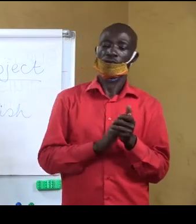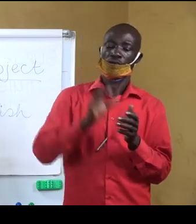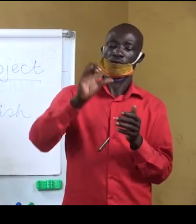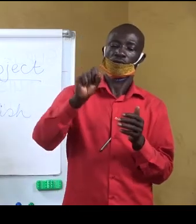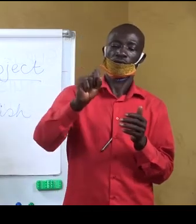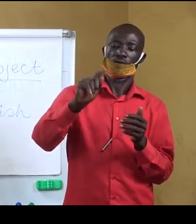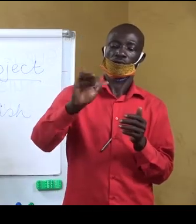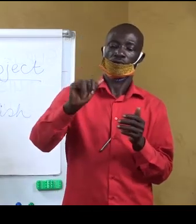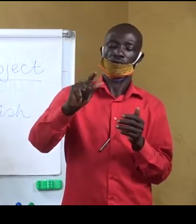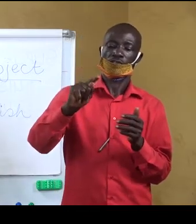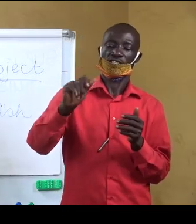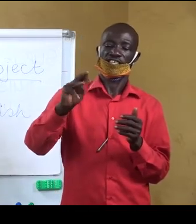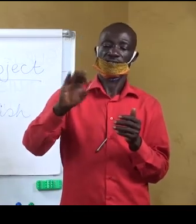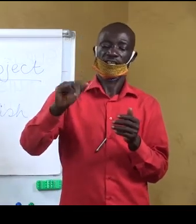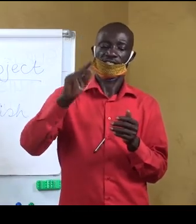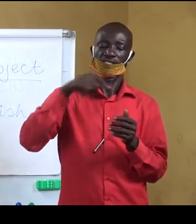statutory simply gives information.